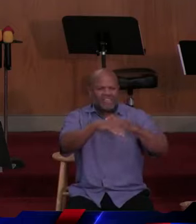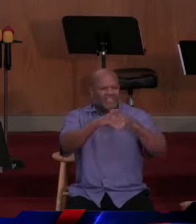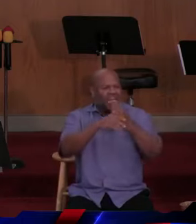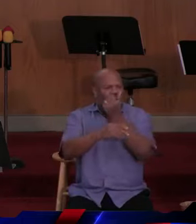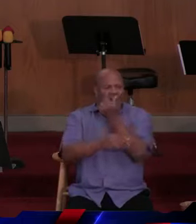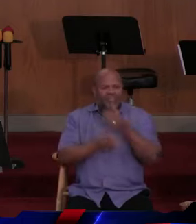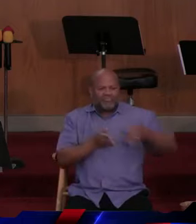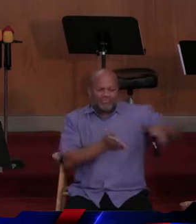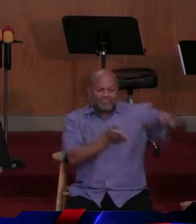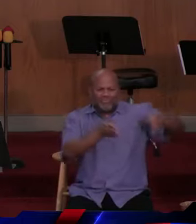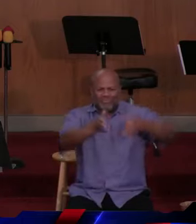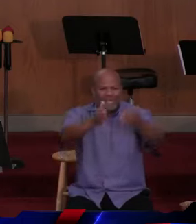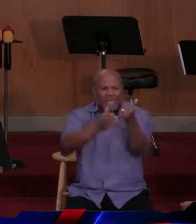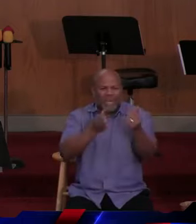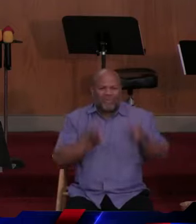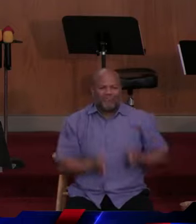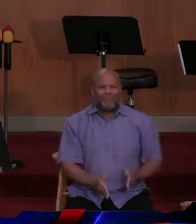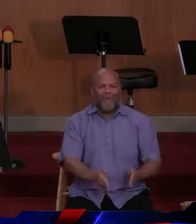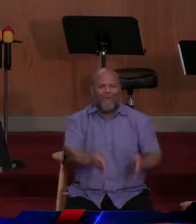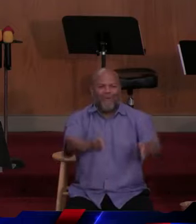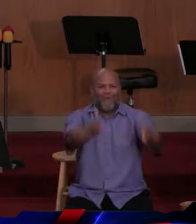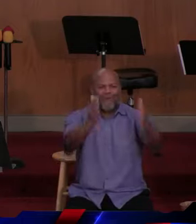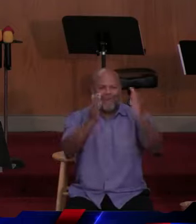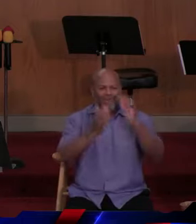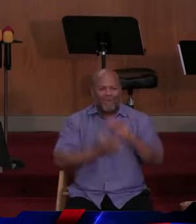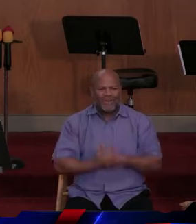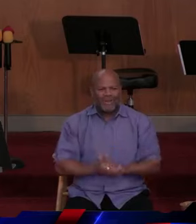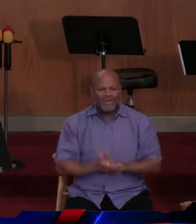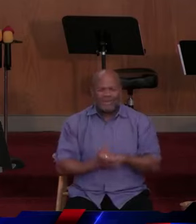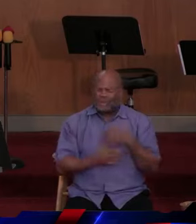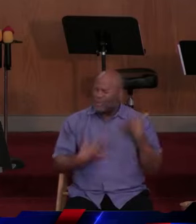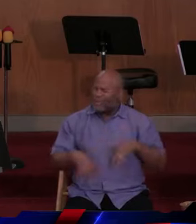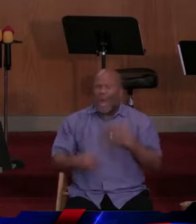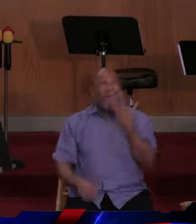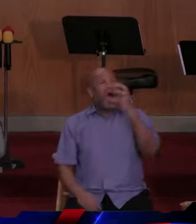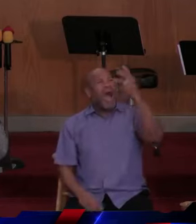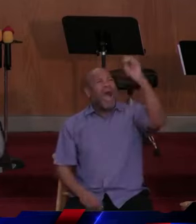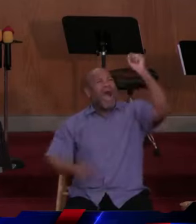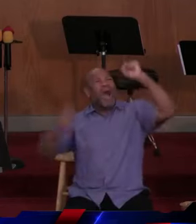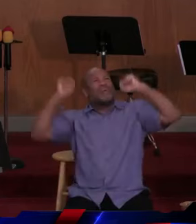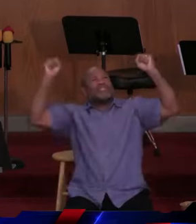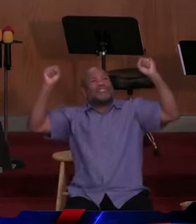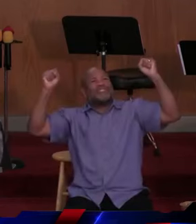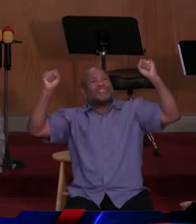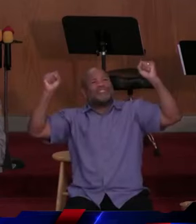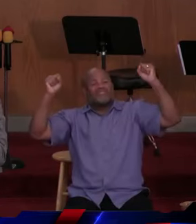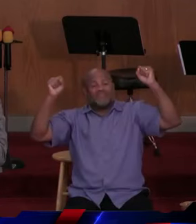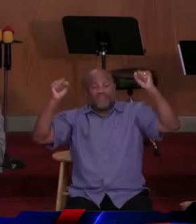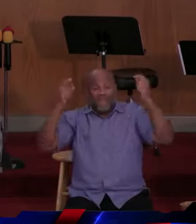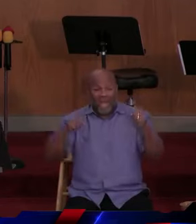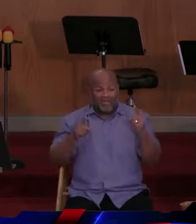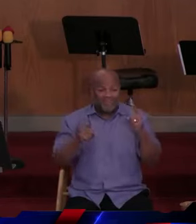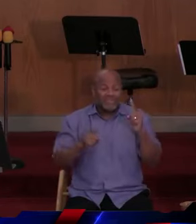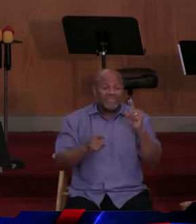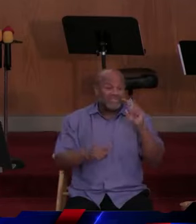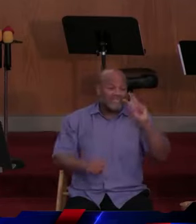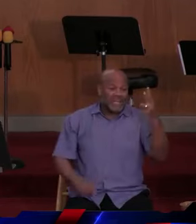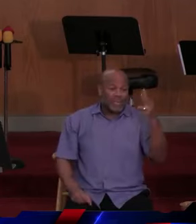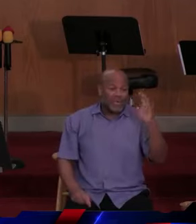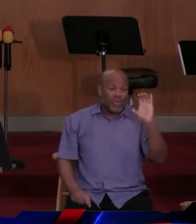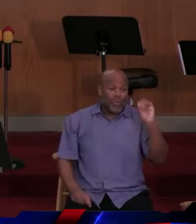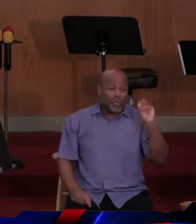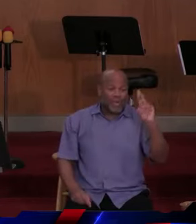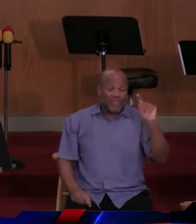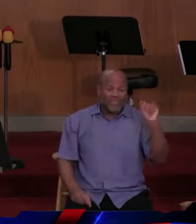along any way. Somebody shout, amen. This is what Paul was writing in 2 Corinthians 3:15 through